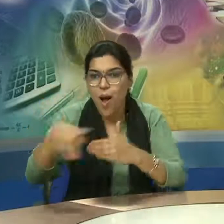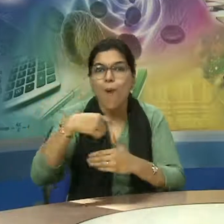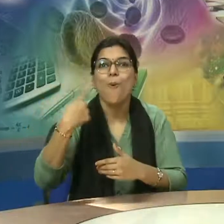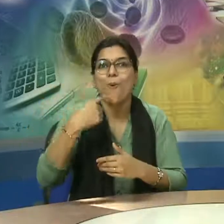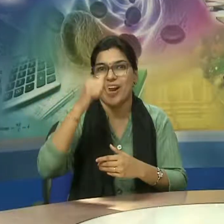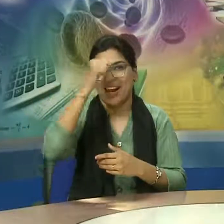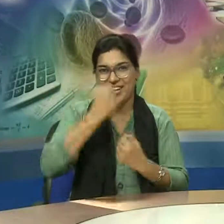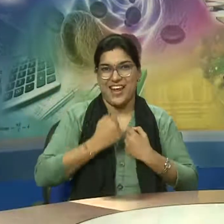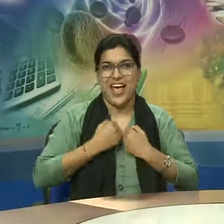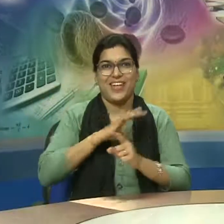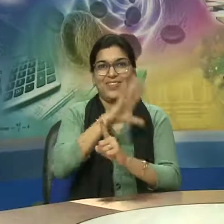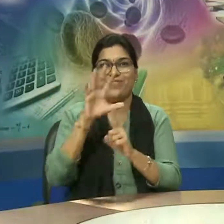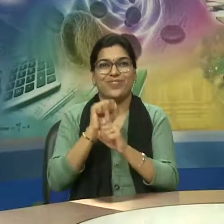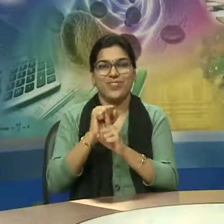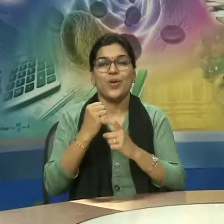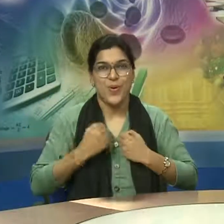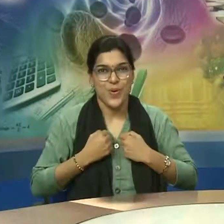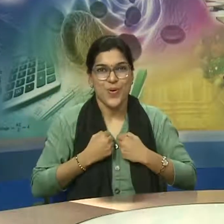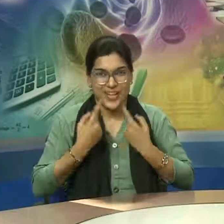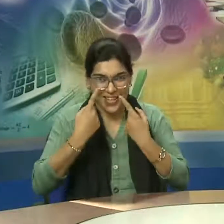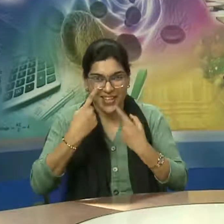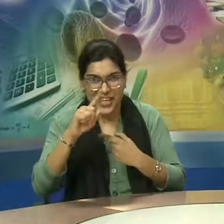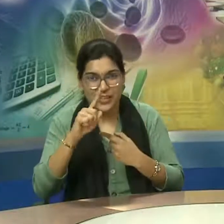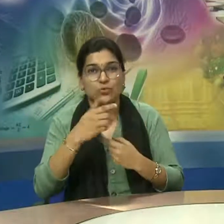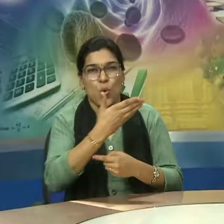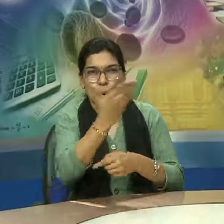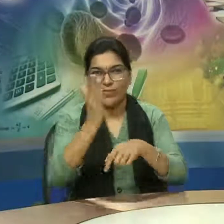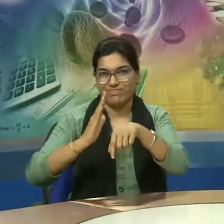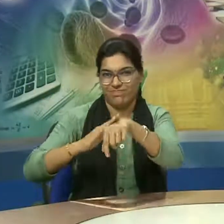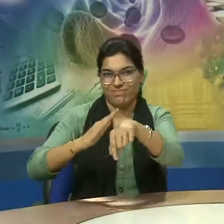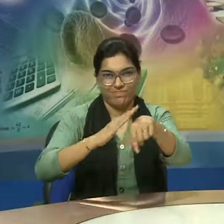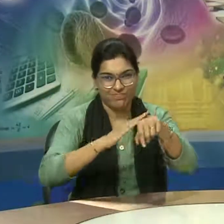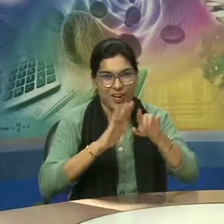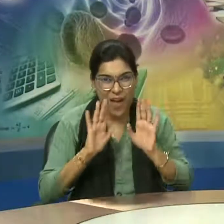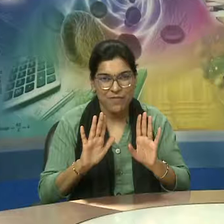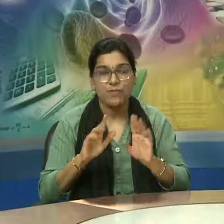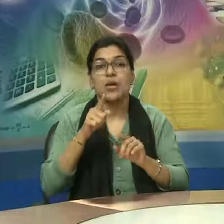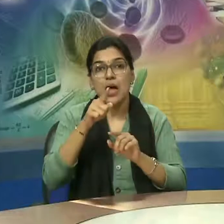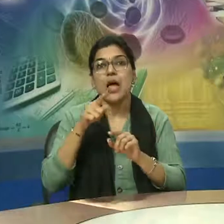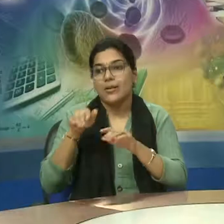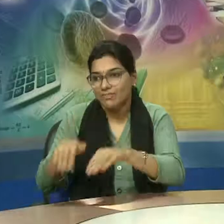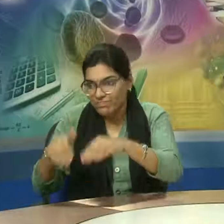and the guest shall be treated thus.